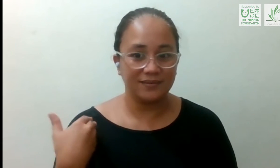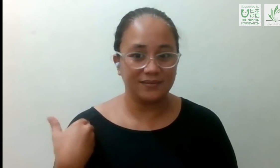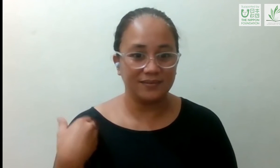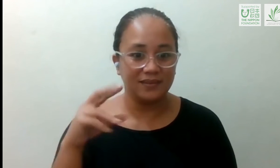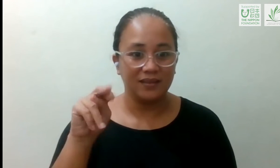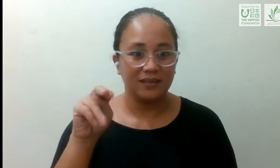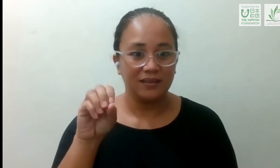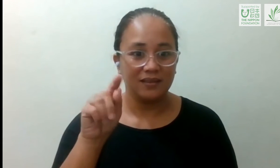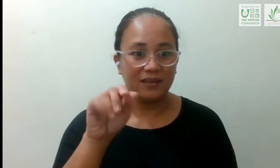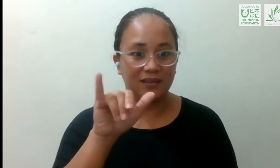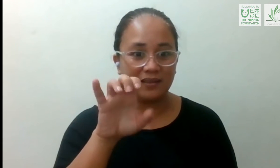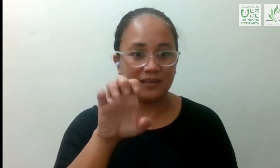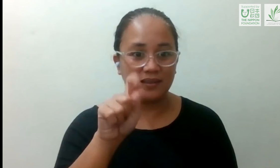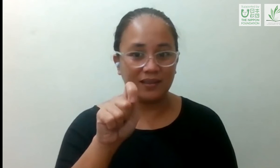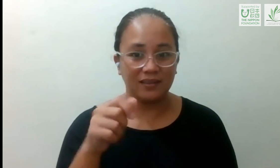okay,